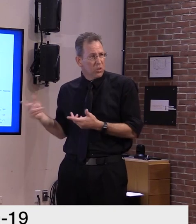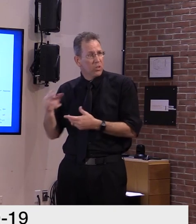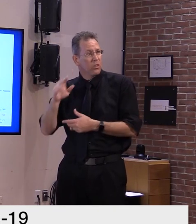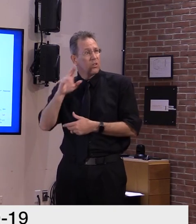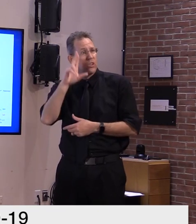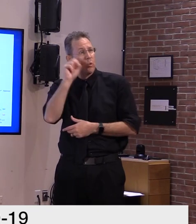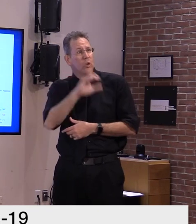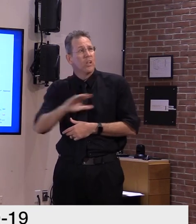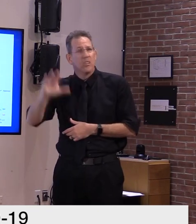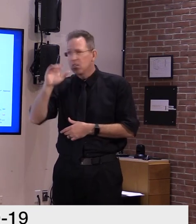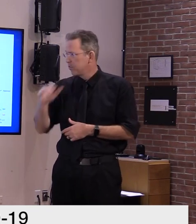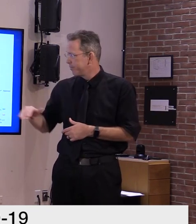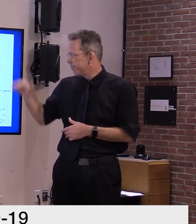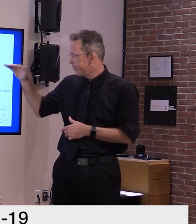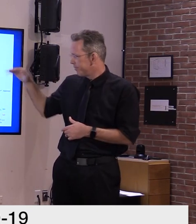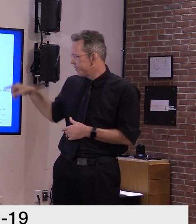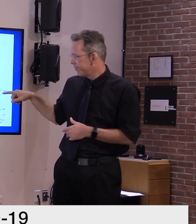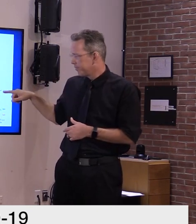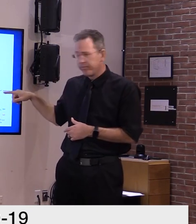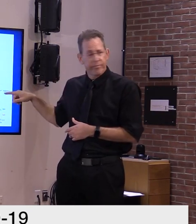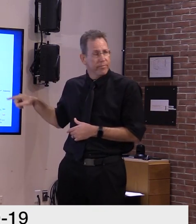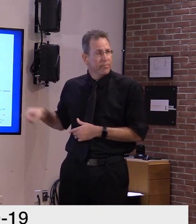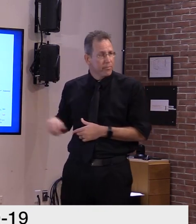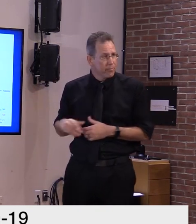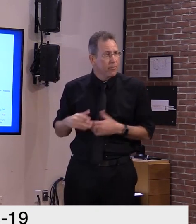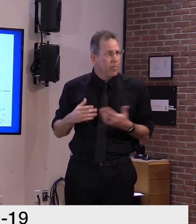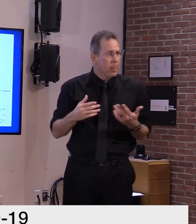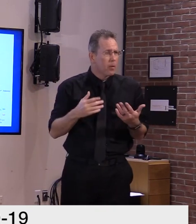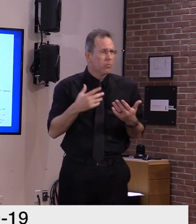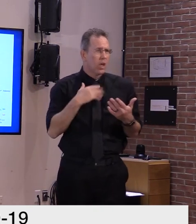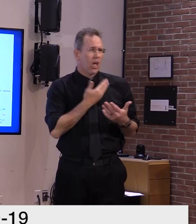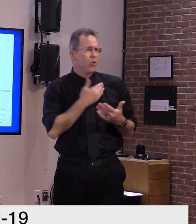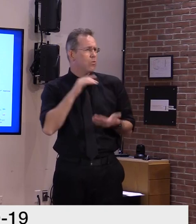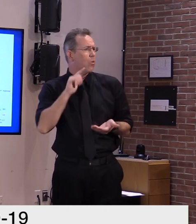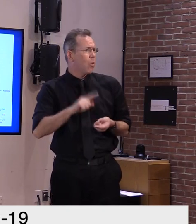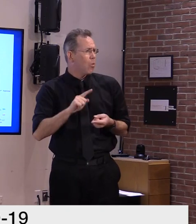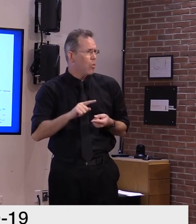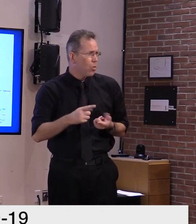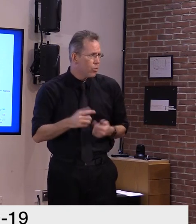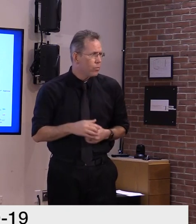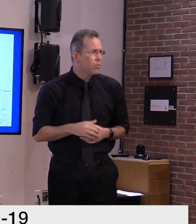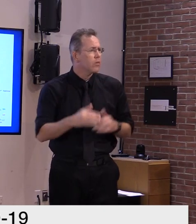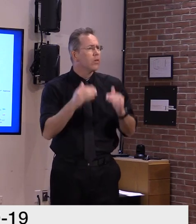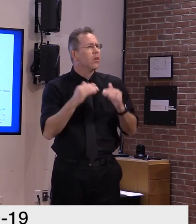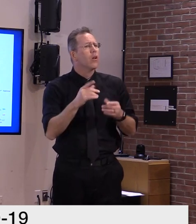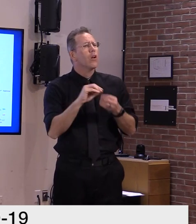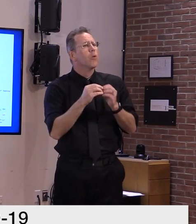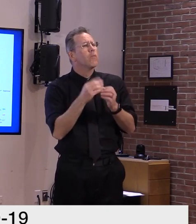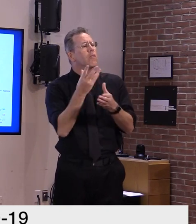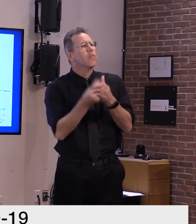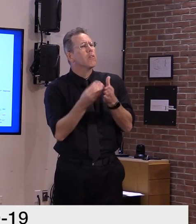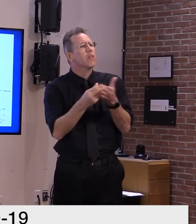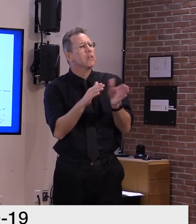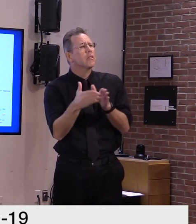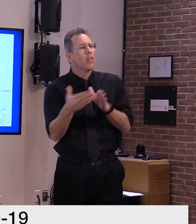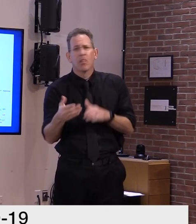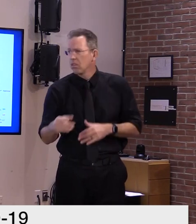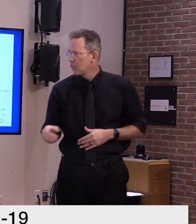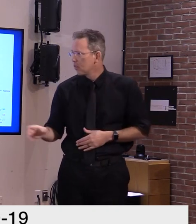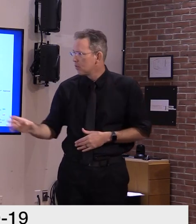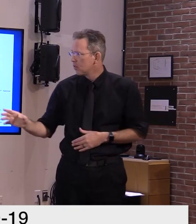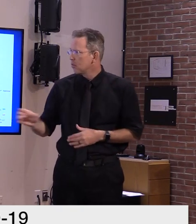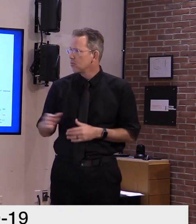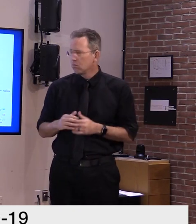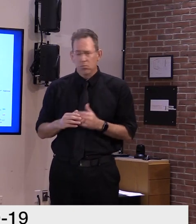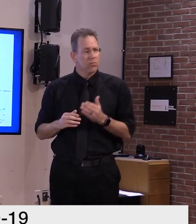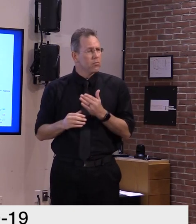Similarly, when you look at fatalities, you know, those are going up nationally, but again, in northern New England and particularly in Vermont, those remain